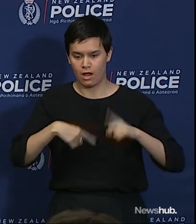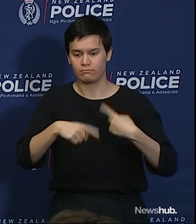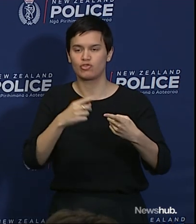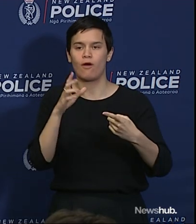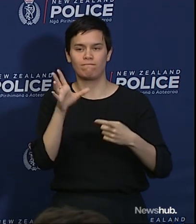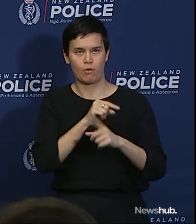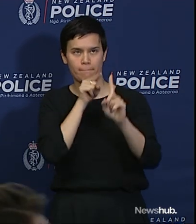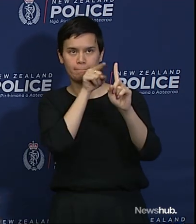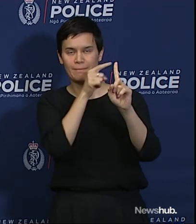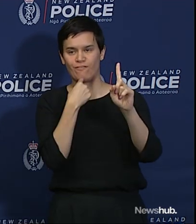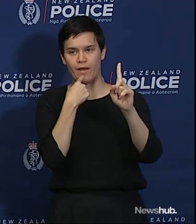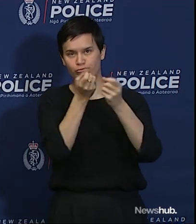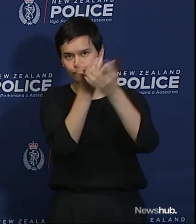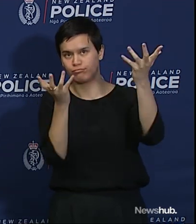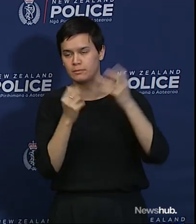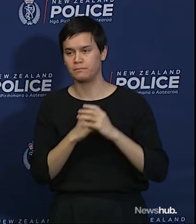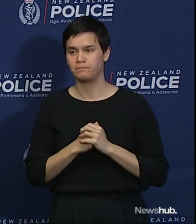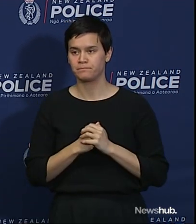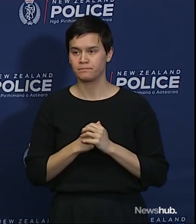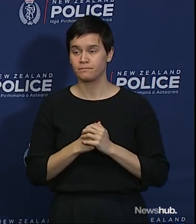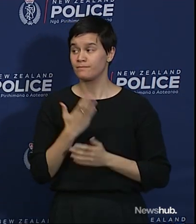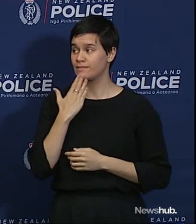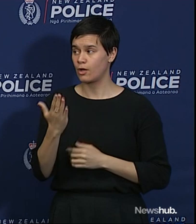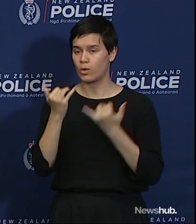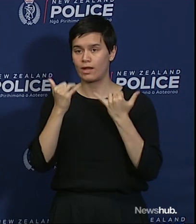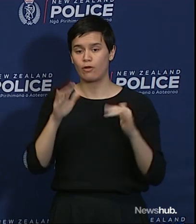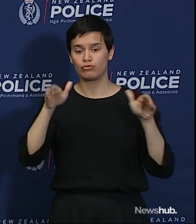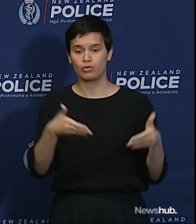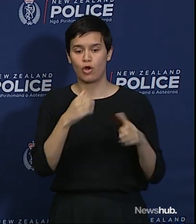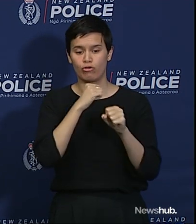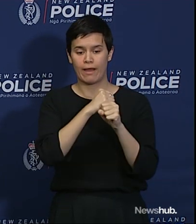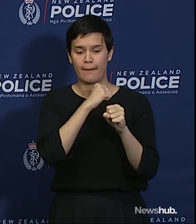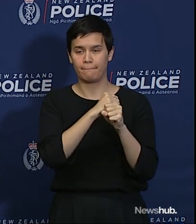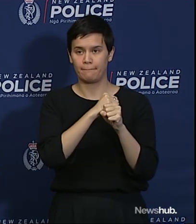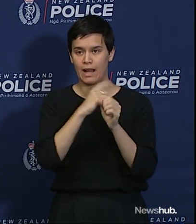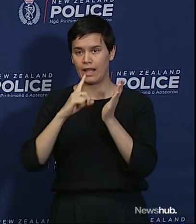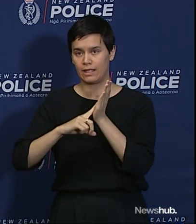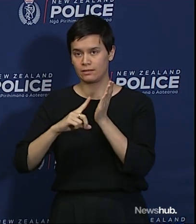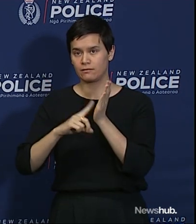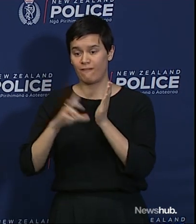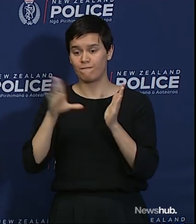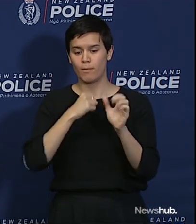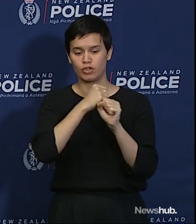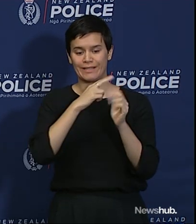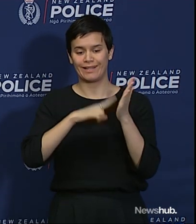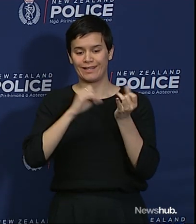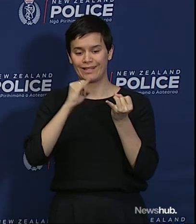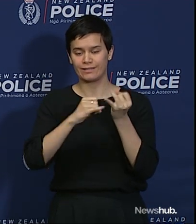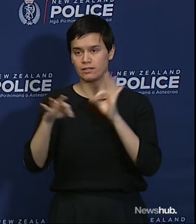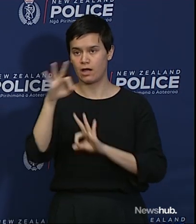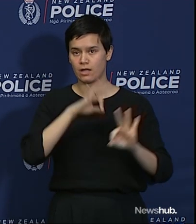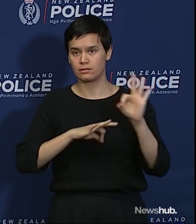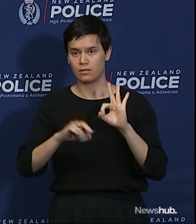Thank you, Ashley. I'd now like to introduce Graham Leonard from GNS Science to provide the science